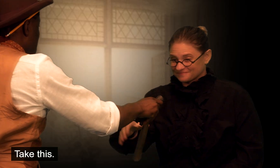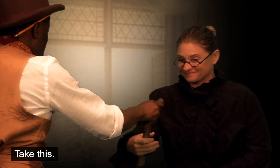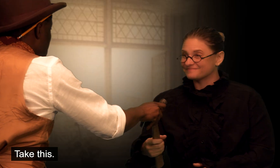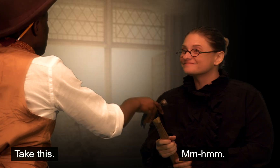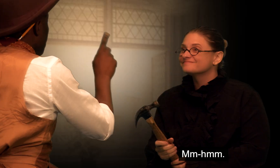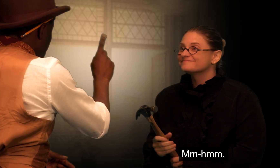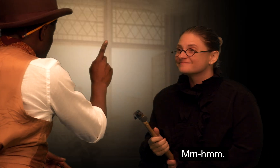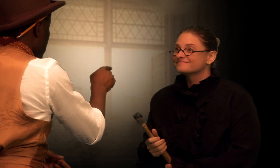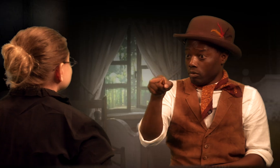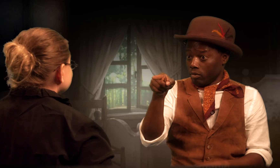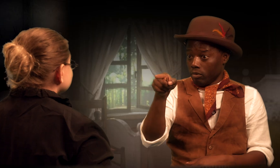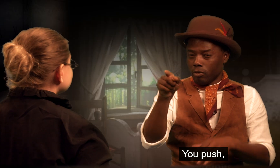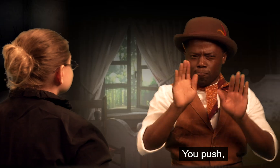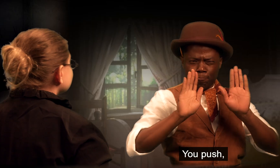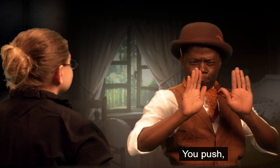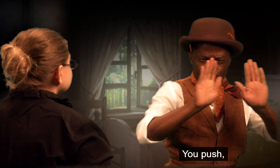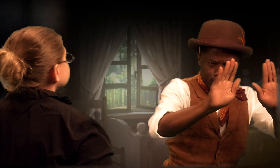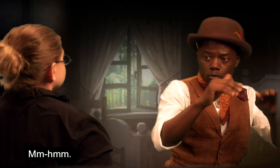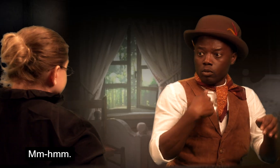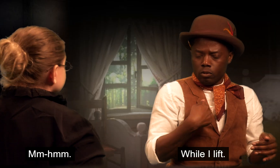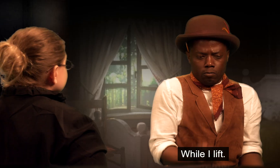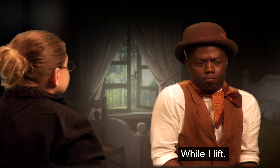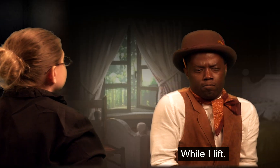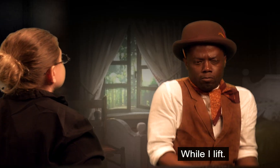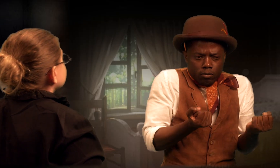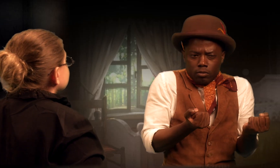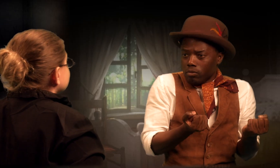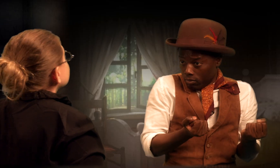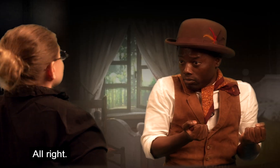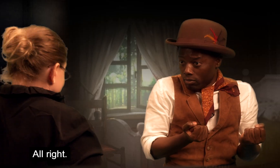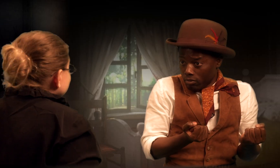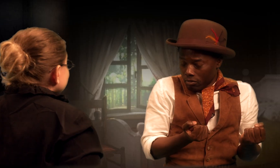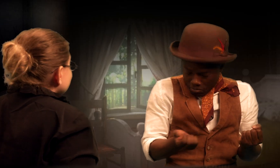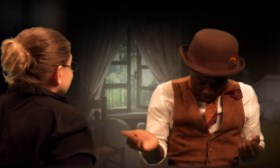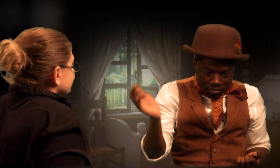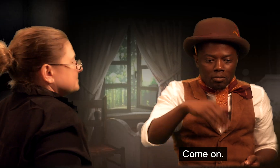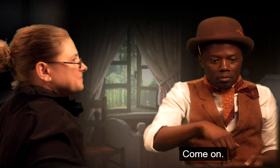Take this. Mm-hmm. You push. Okay. While I lift. All right. Come on.